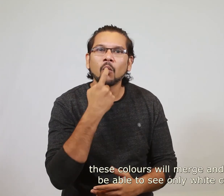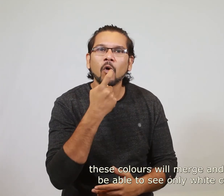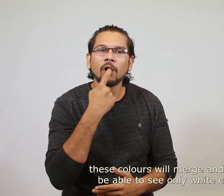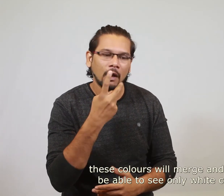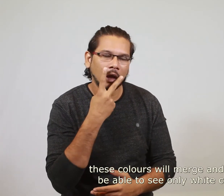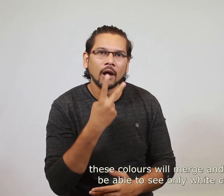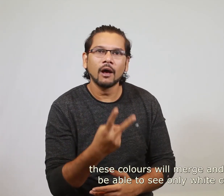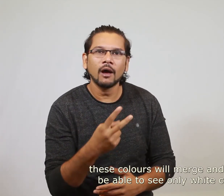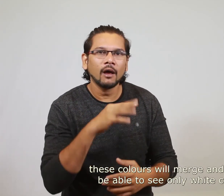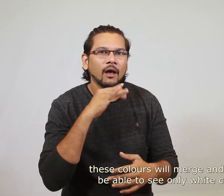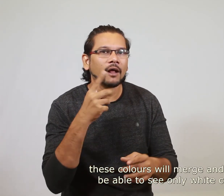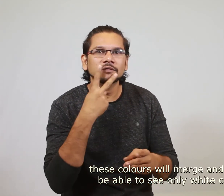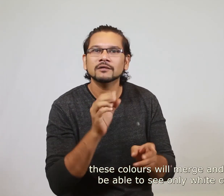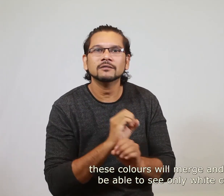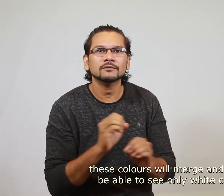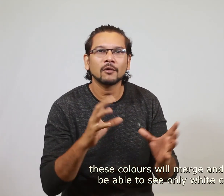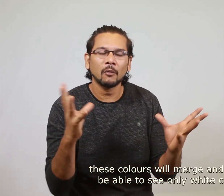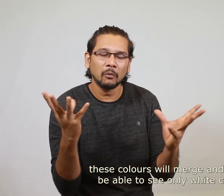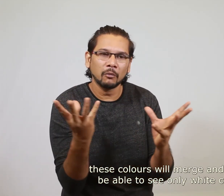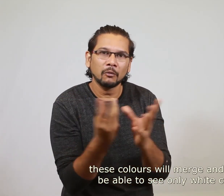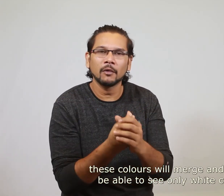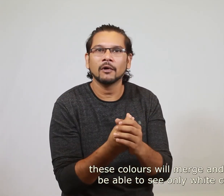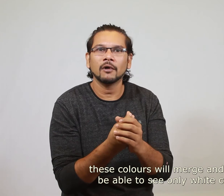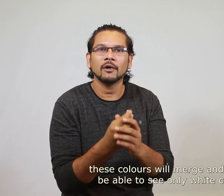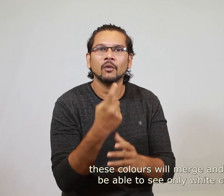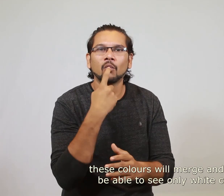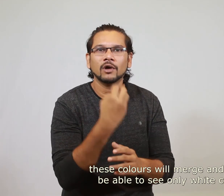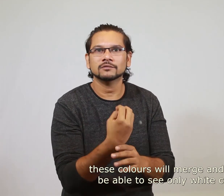these colors will merge and we will be able to see only white color.